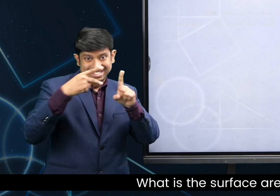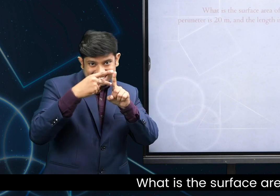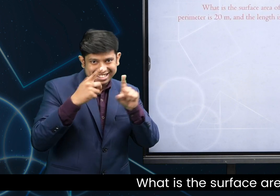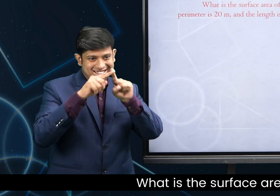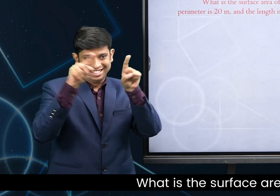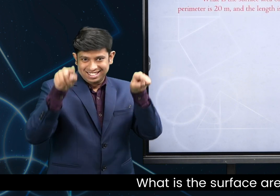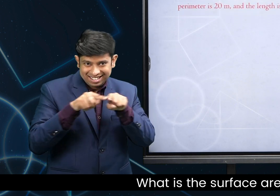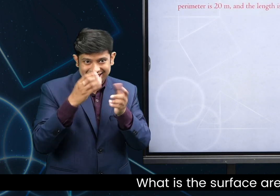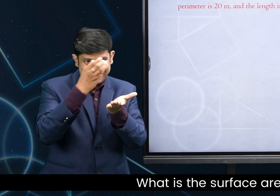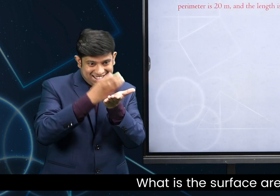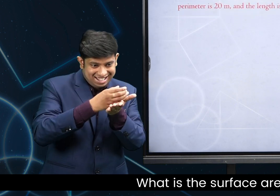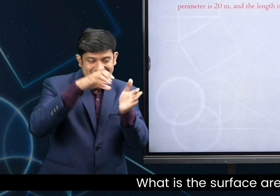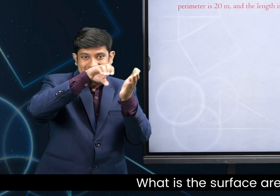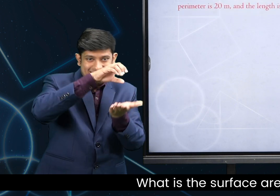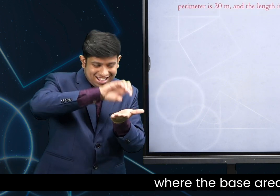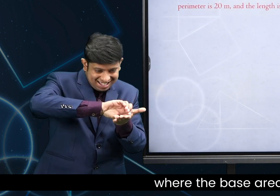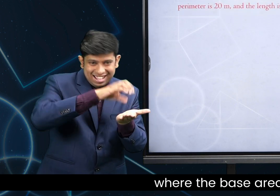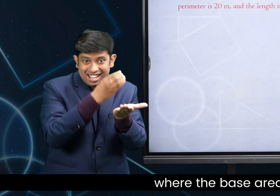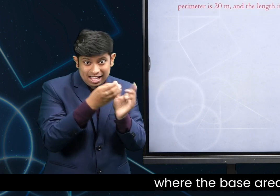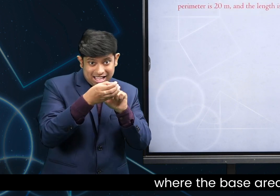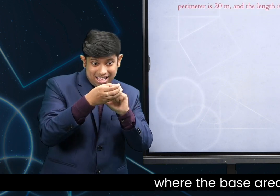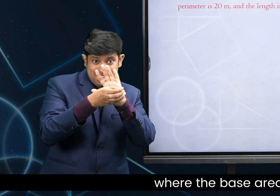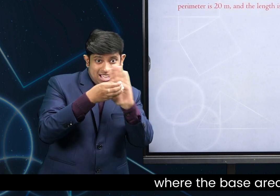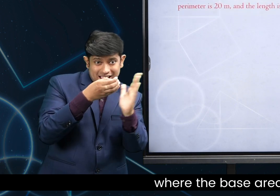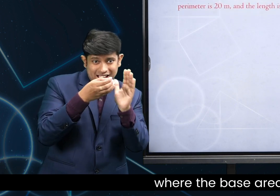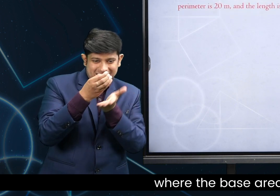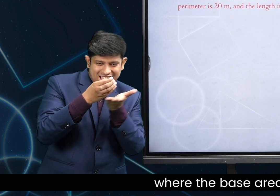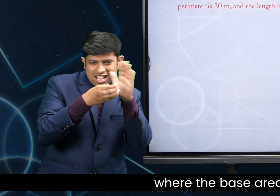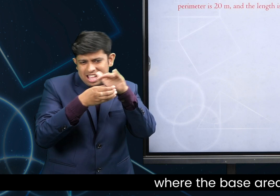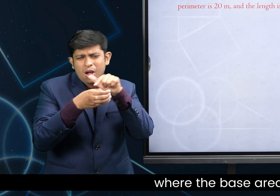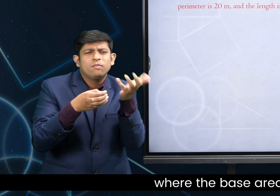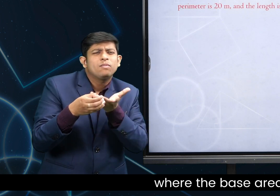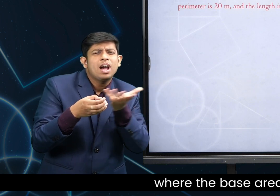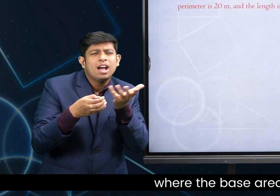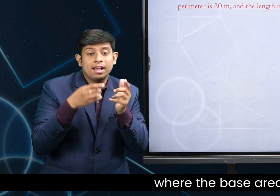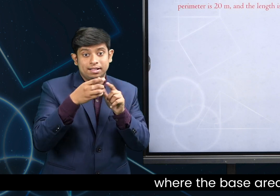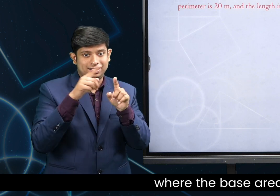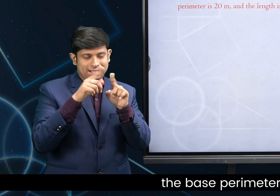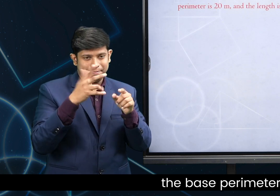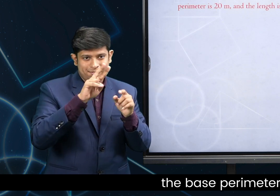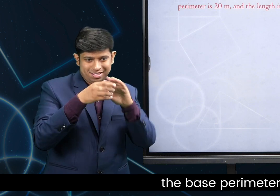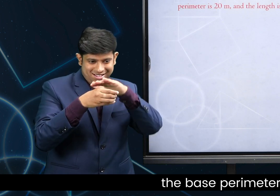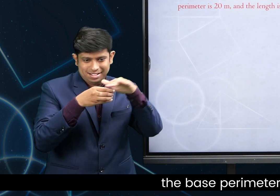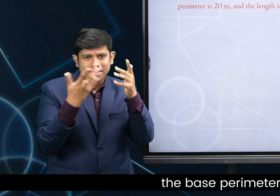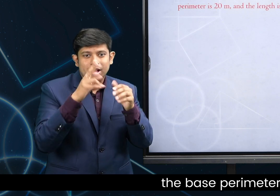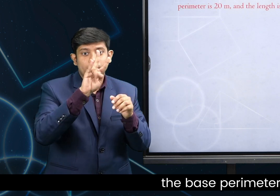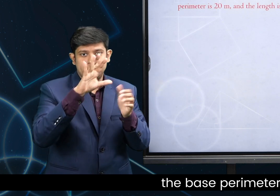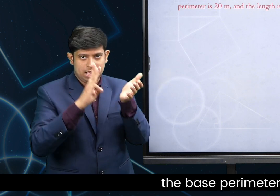What is the surface area of a prism where the base area is 25 meters square, the base perimeter is 20